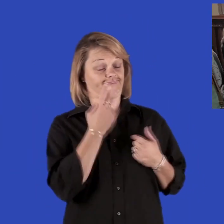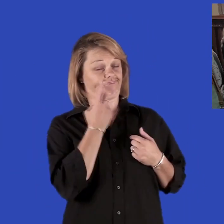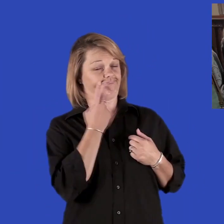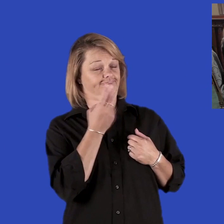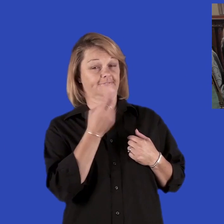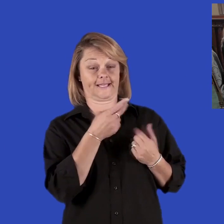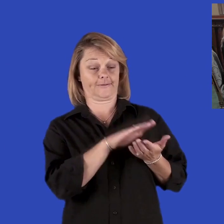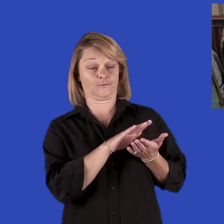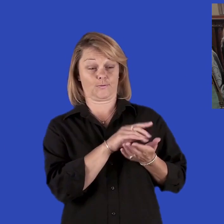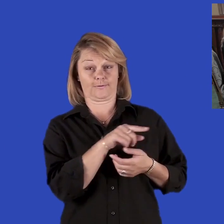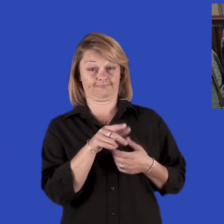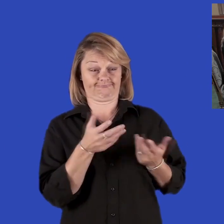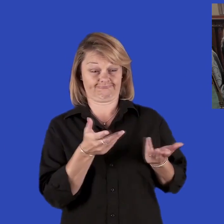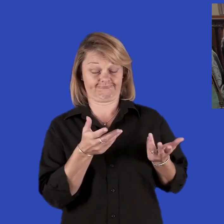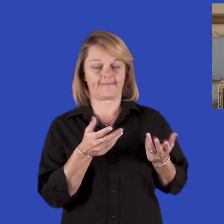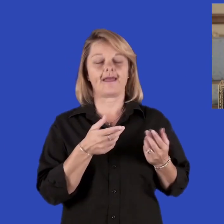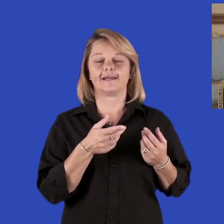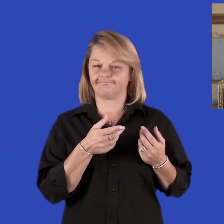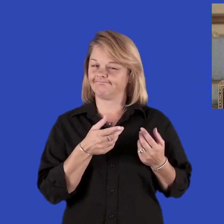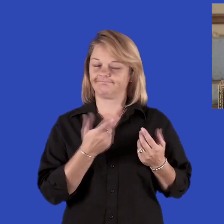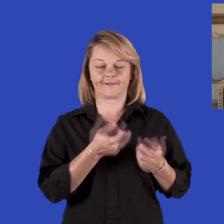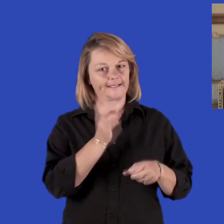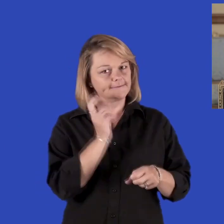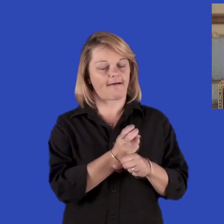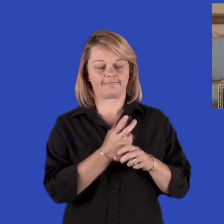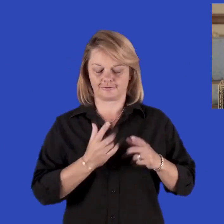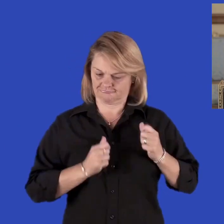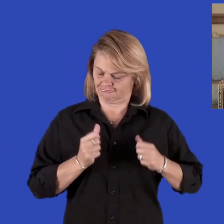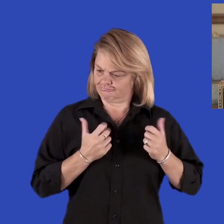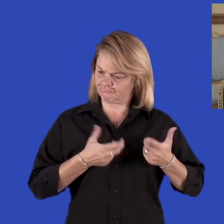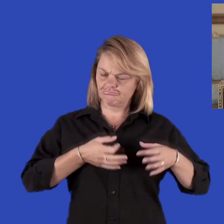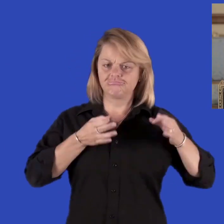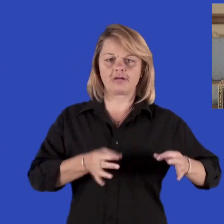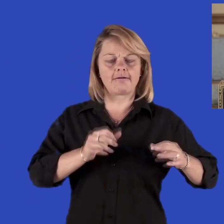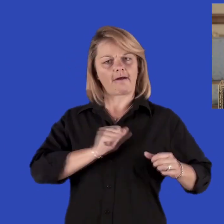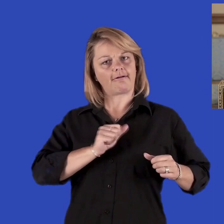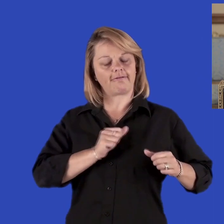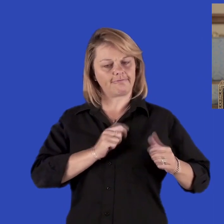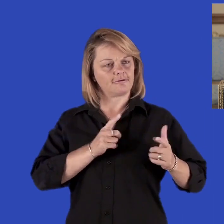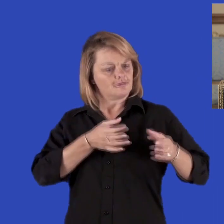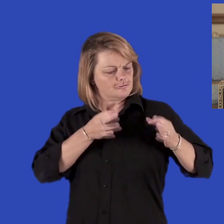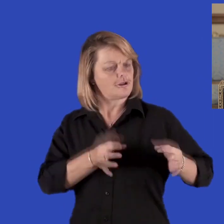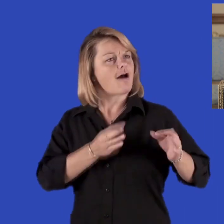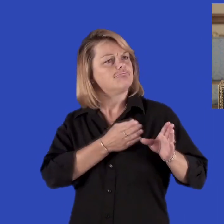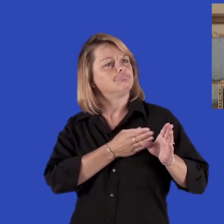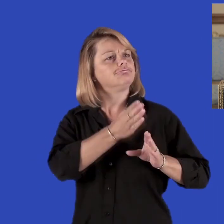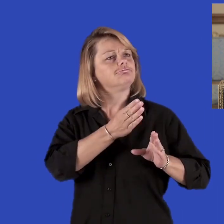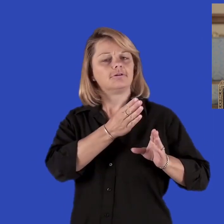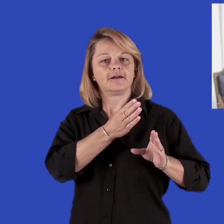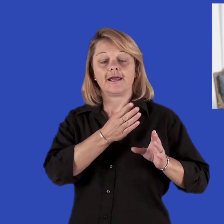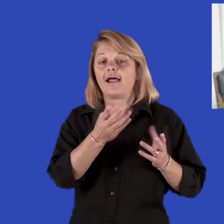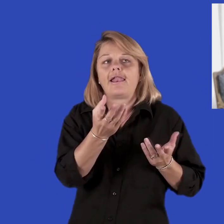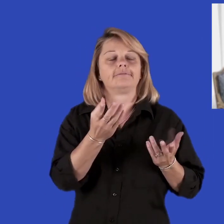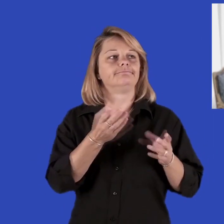I typically find in school is that it can be hard to empower yourself to make decisions that are